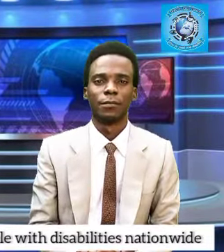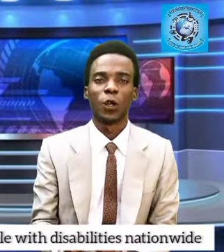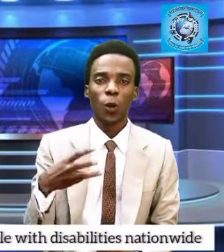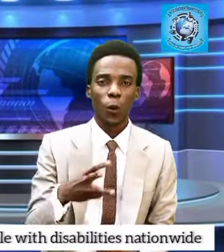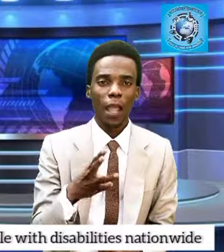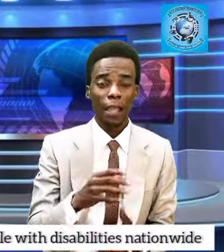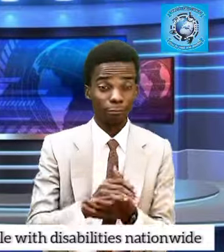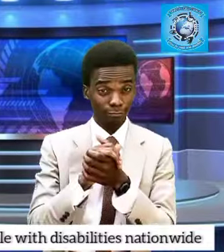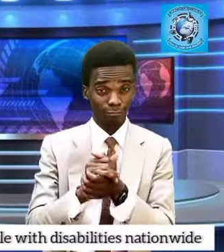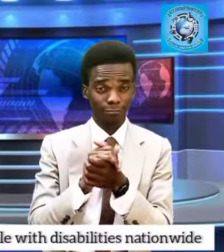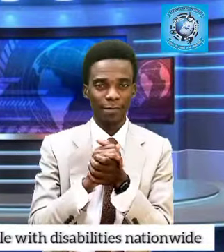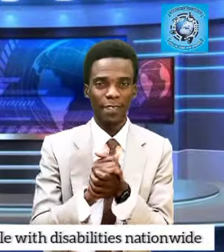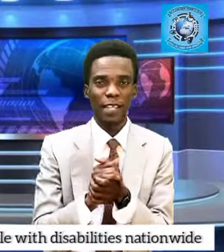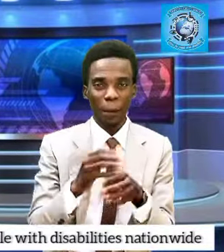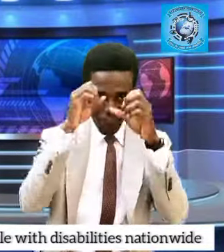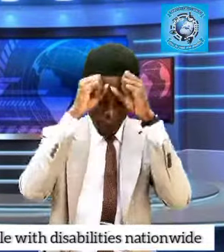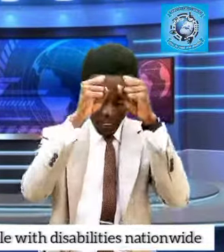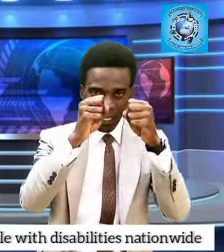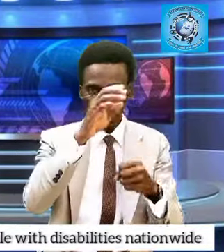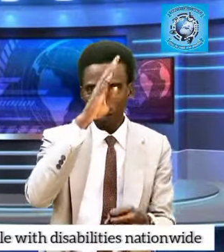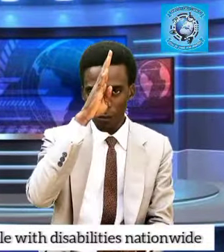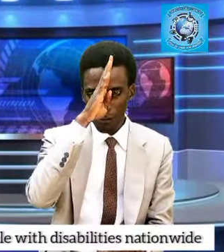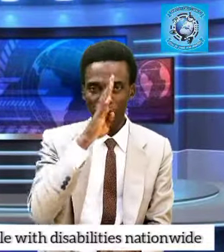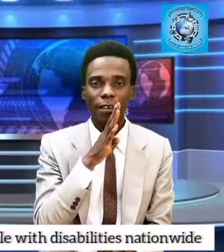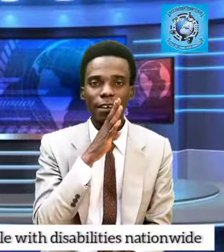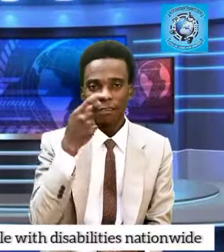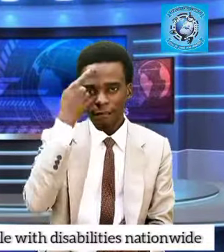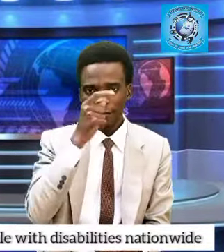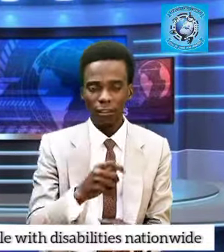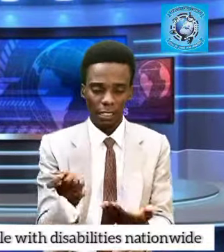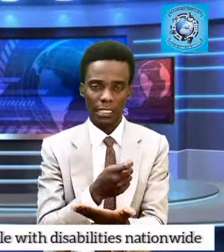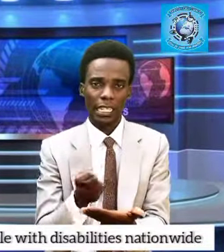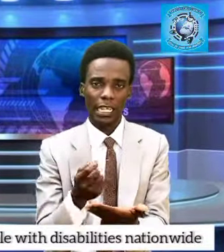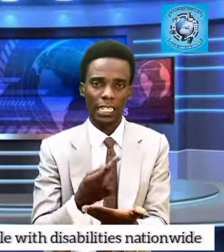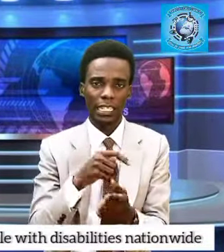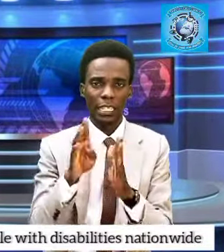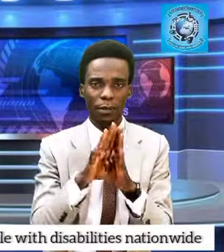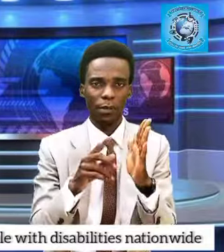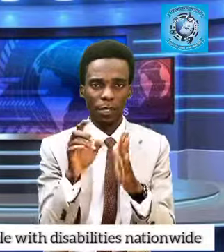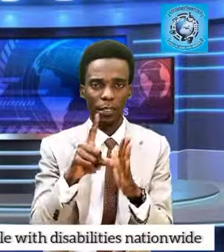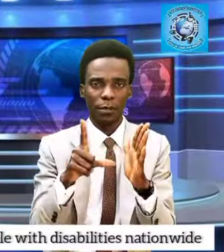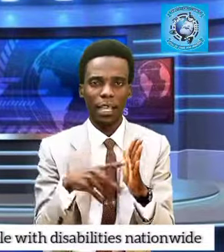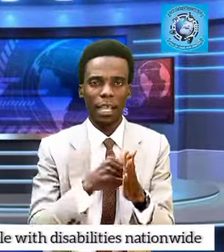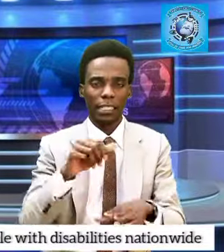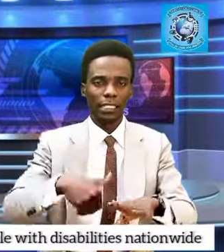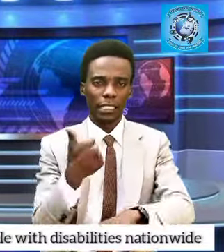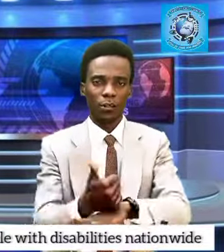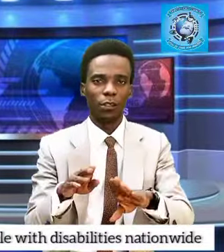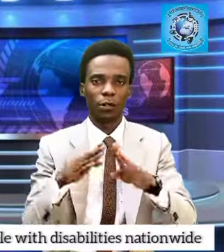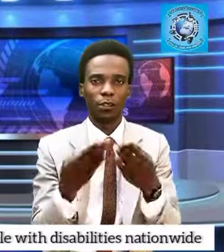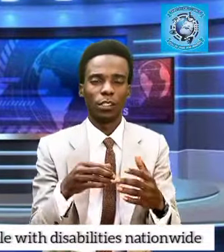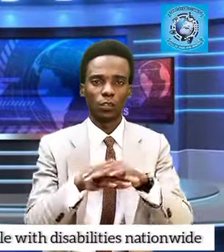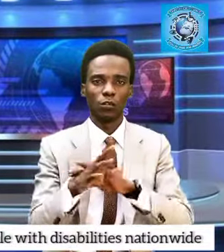While commending President Muhammadu Buhari for signing the bill establishing the commission into law, he promised